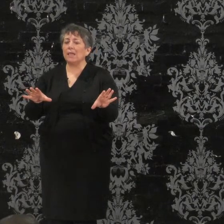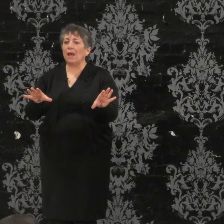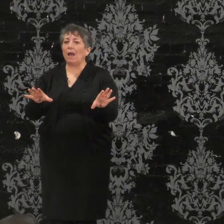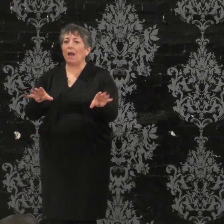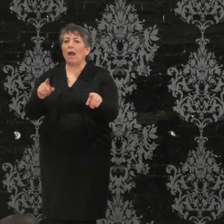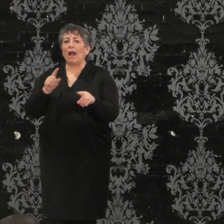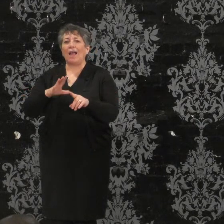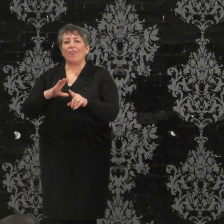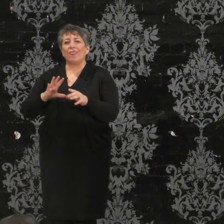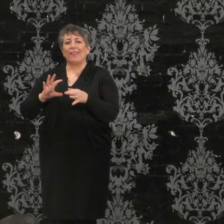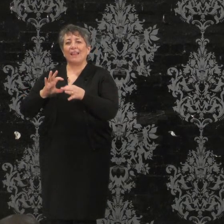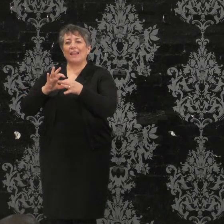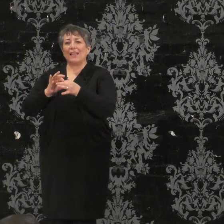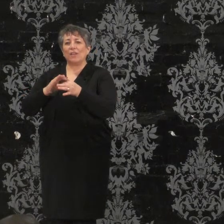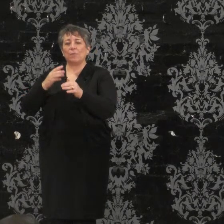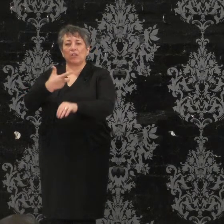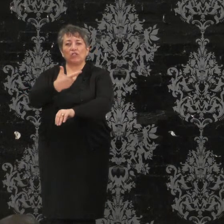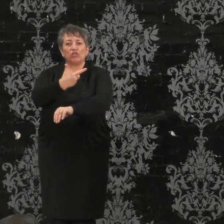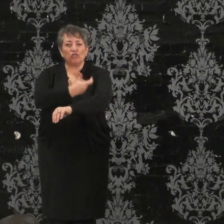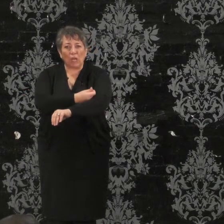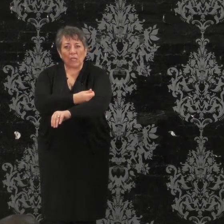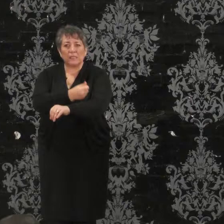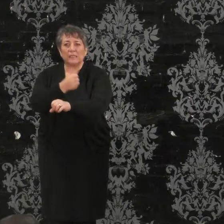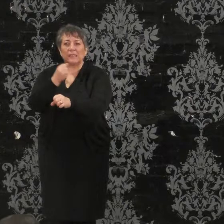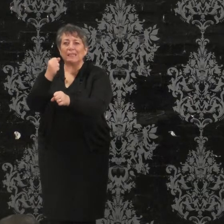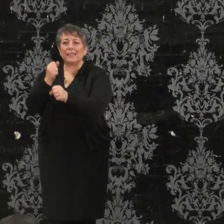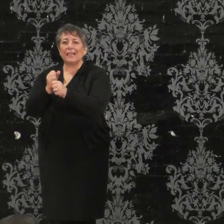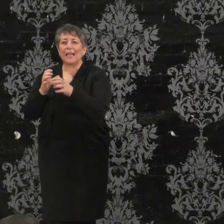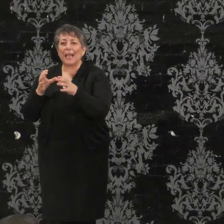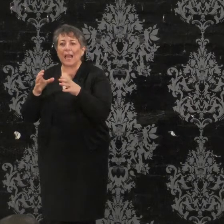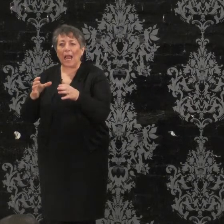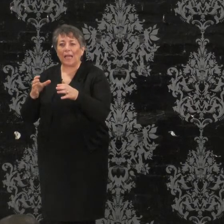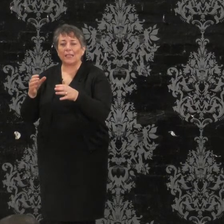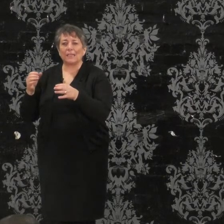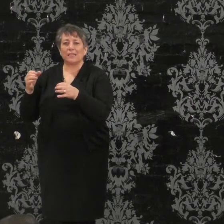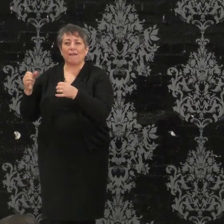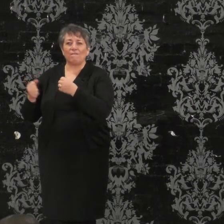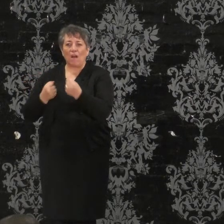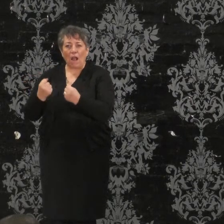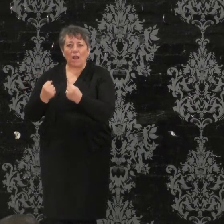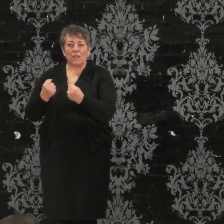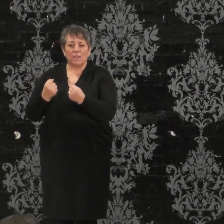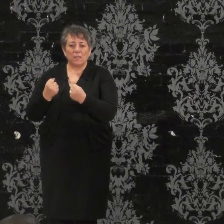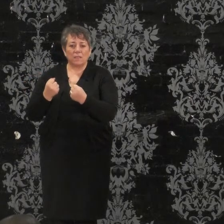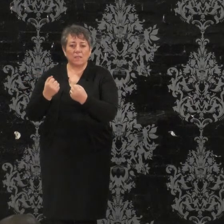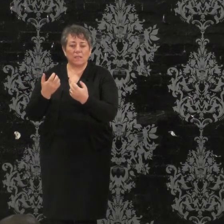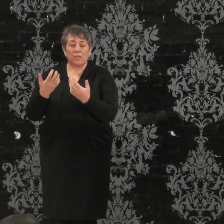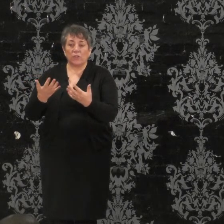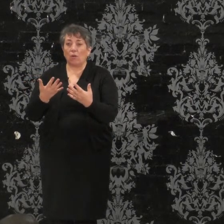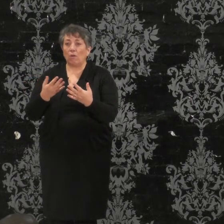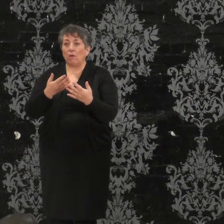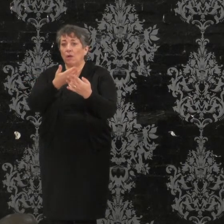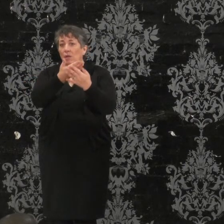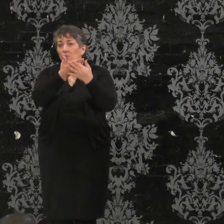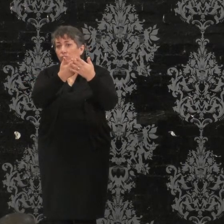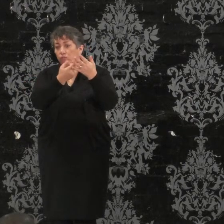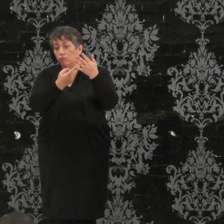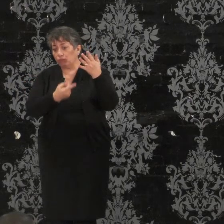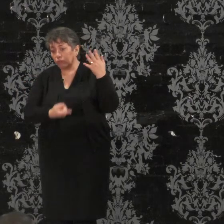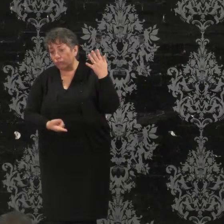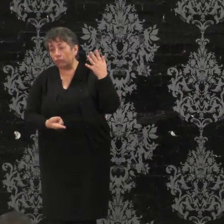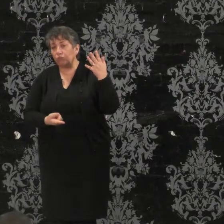drugs, gangs, and violence. Tackling all these issues alongside good